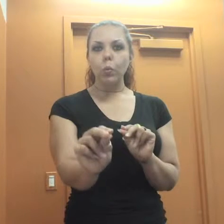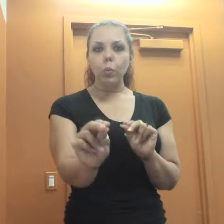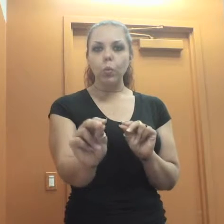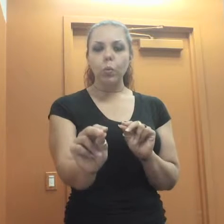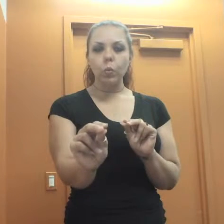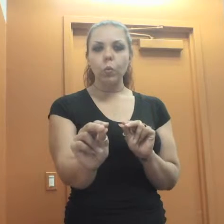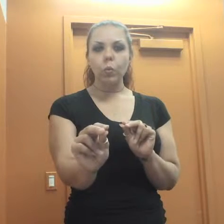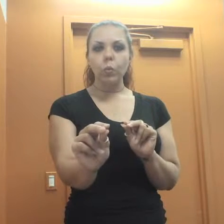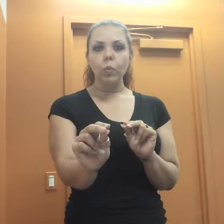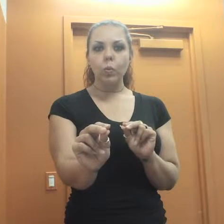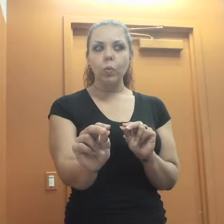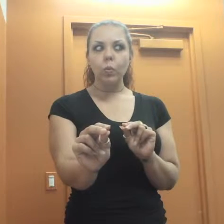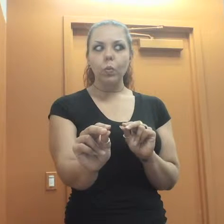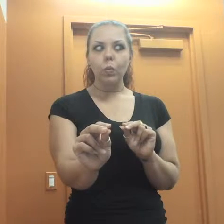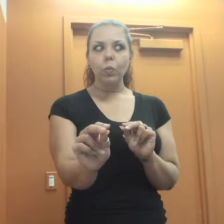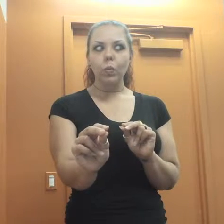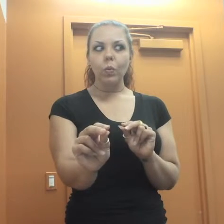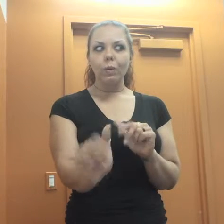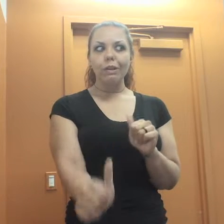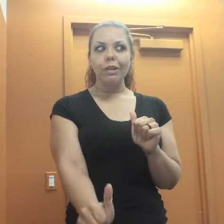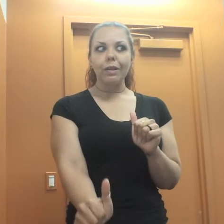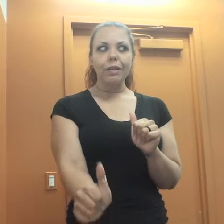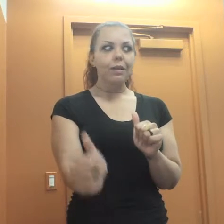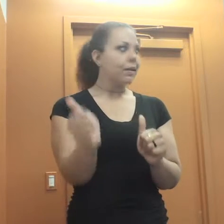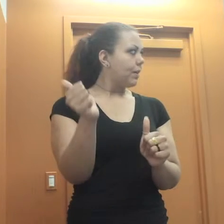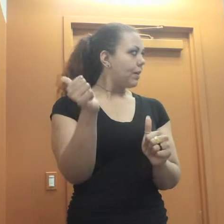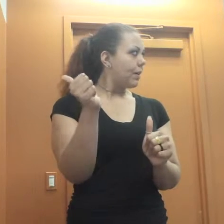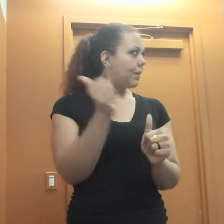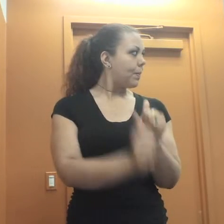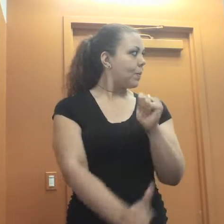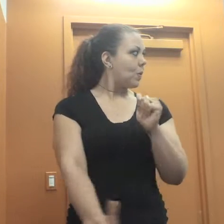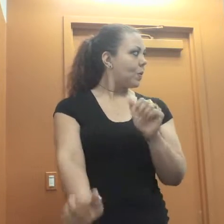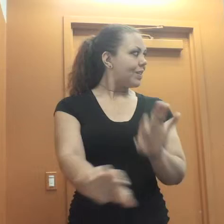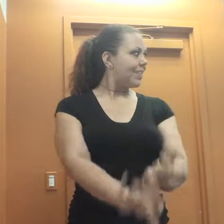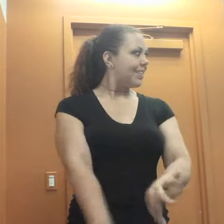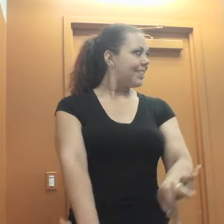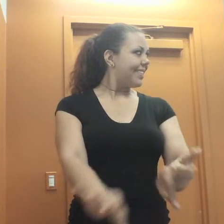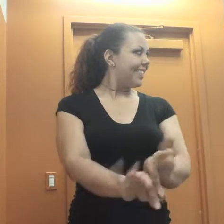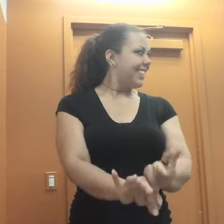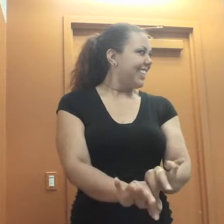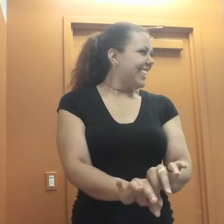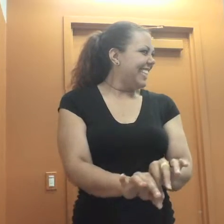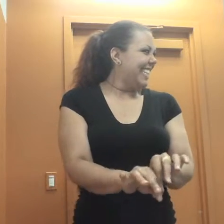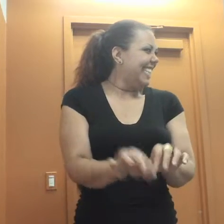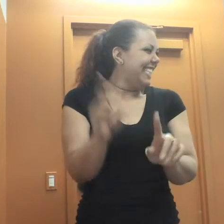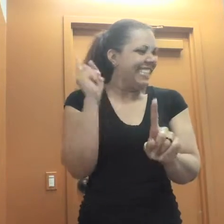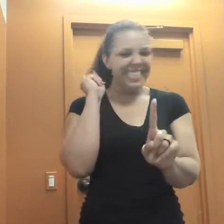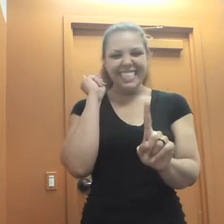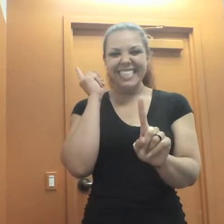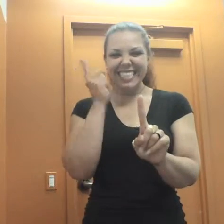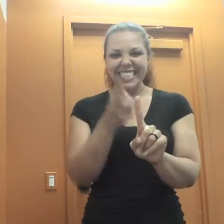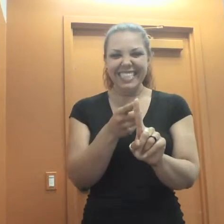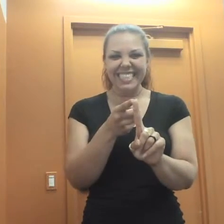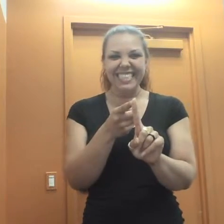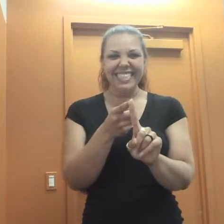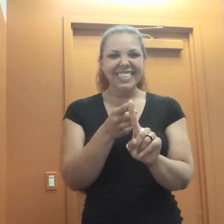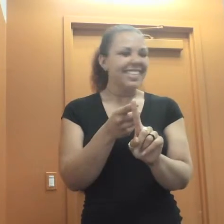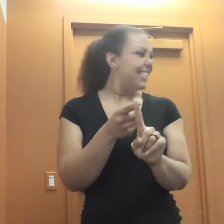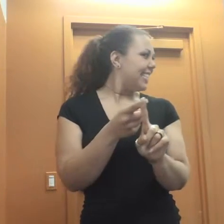the most critical point. This is not an equilibrium concentration. This is what I put into the